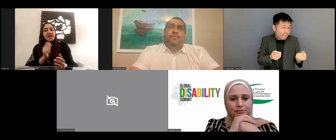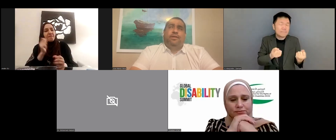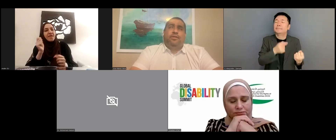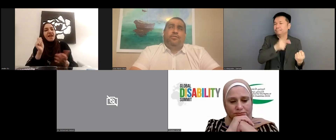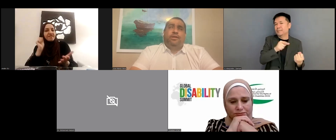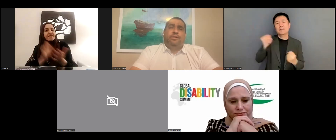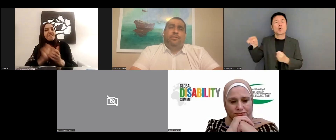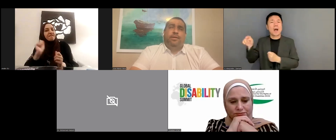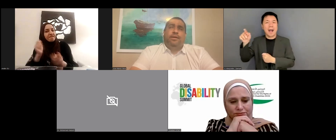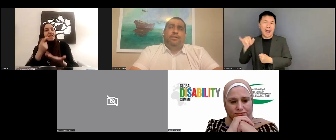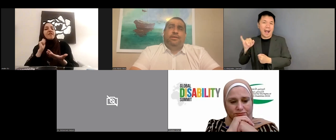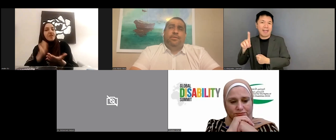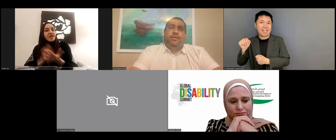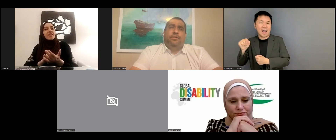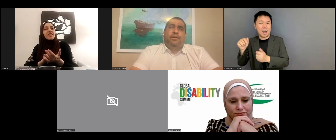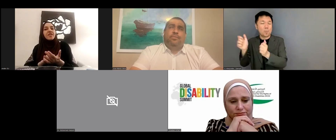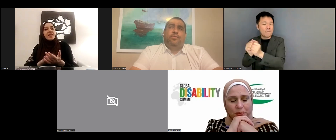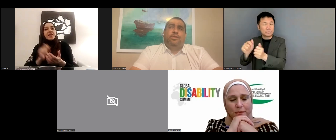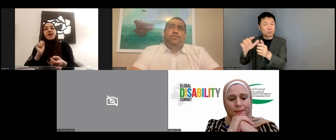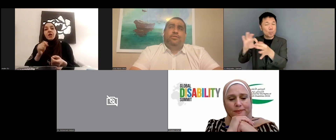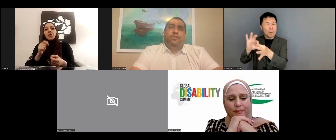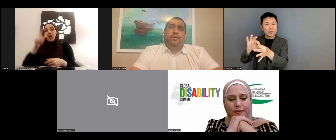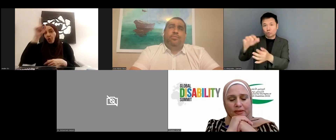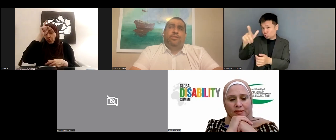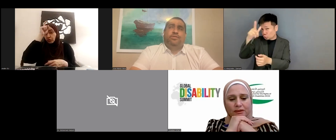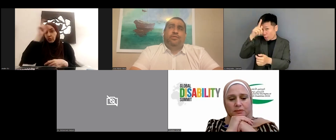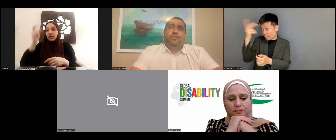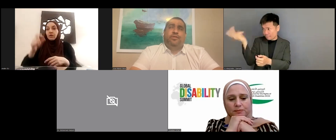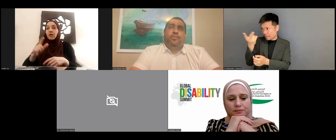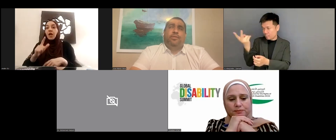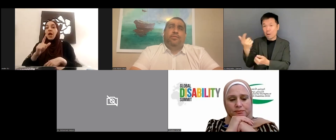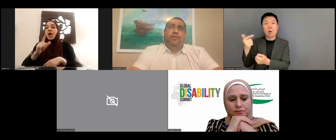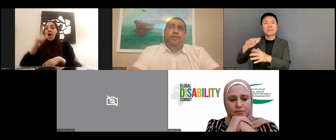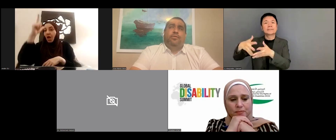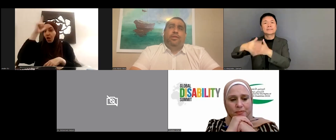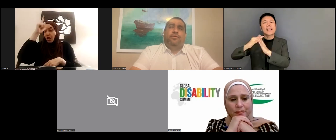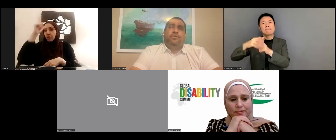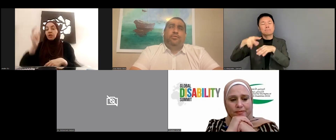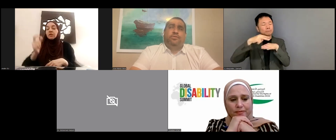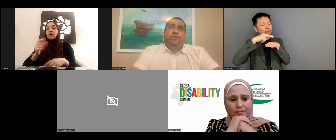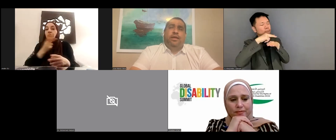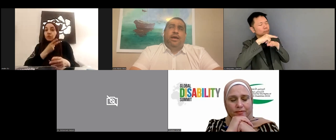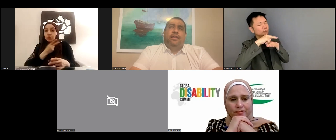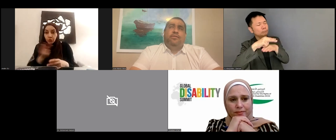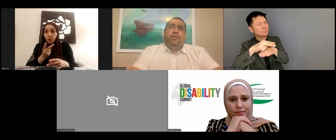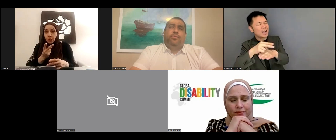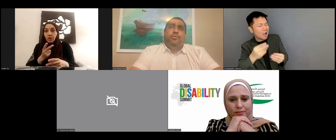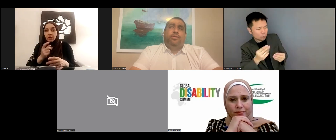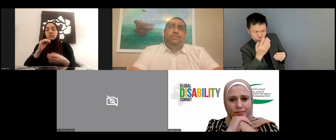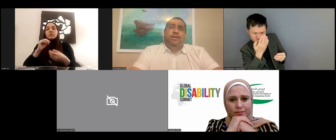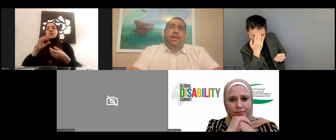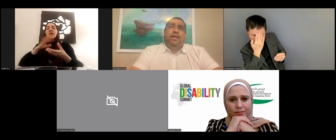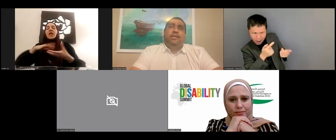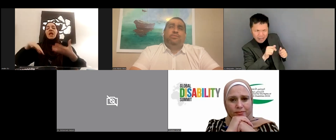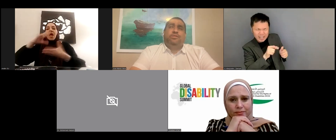to have a concrete mechanism that can monitor the implementation of the commitments through different tools, annual